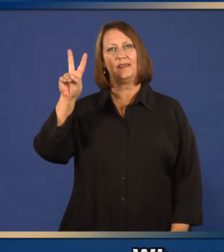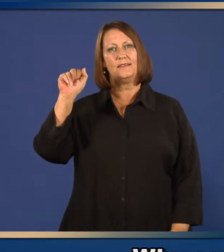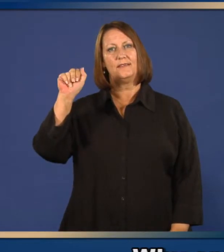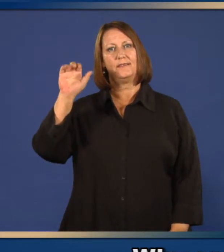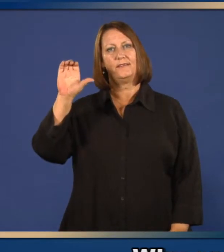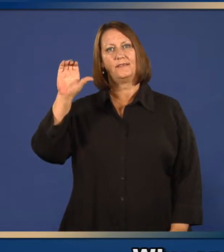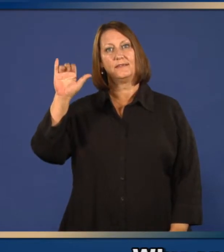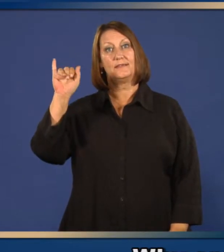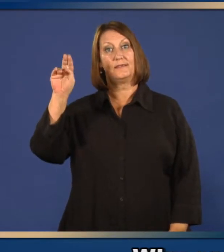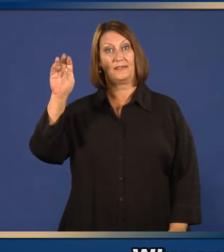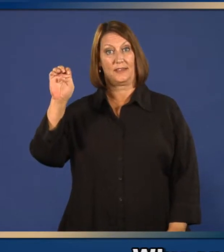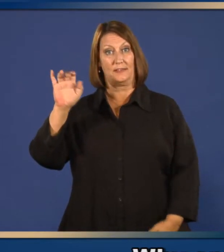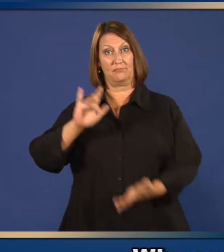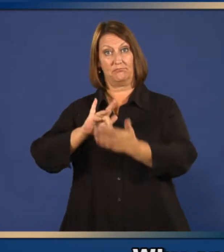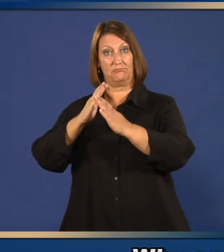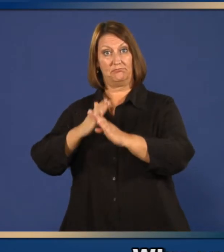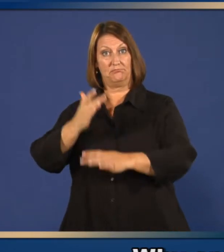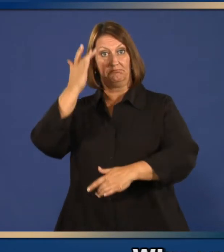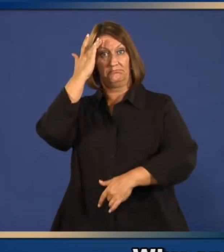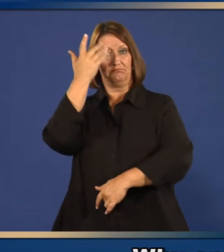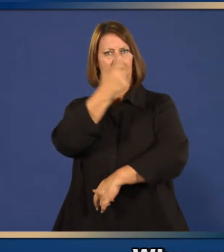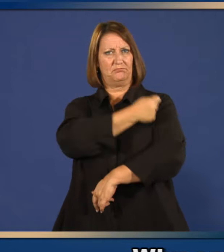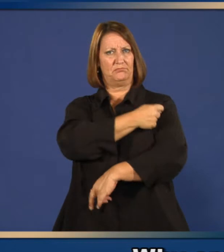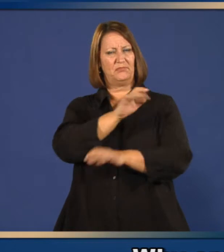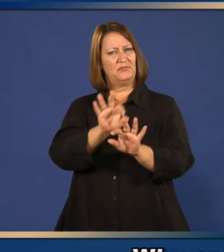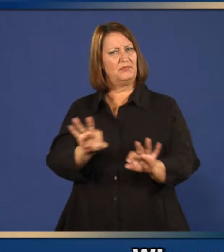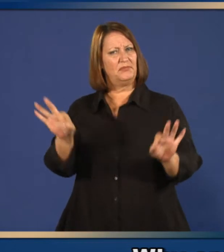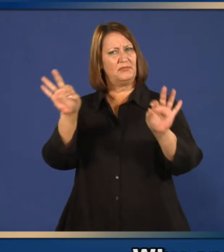Why are vaccines important?